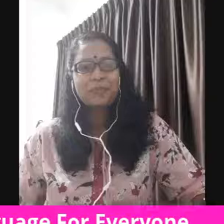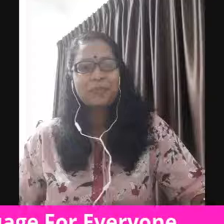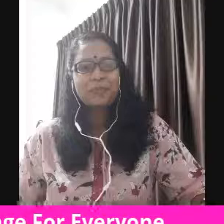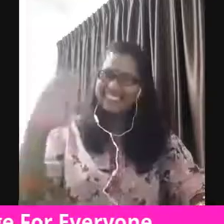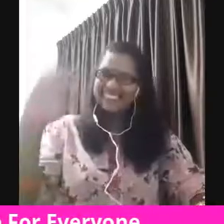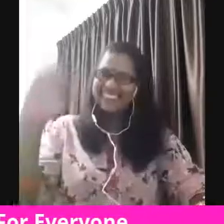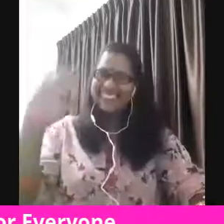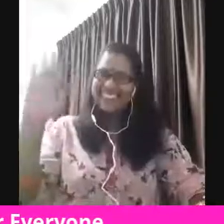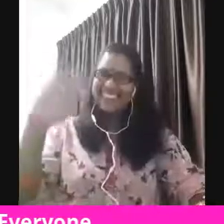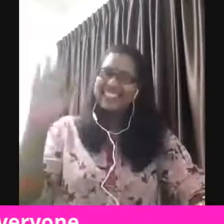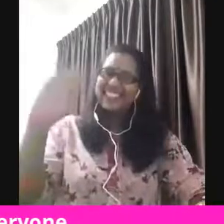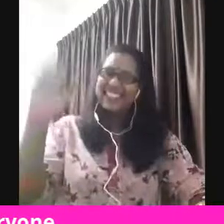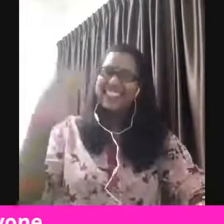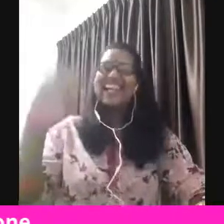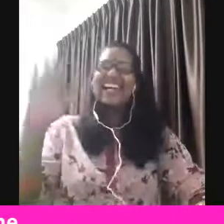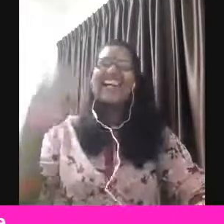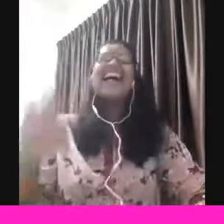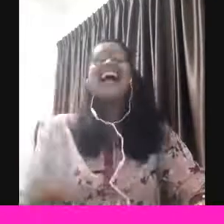Hi, Chegu.